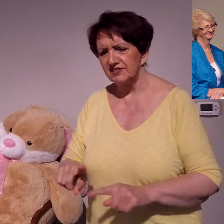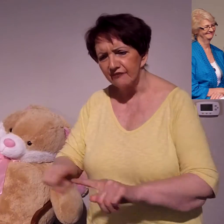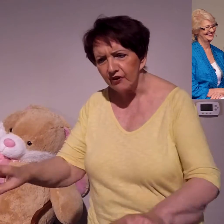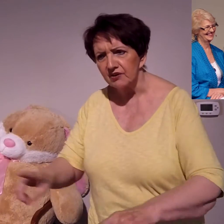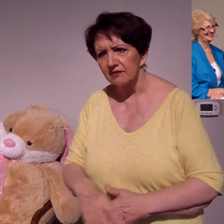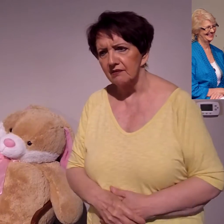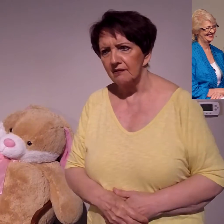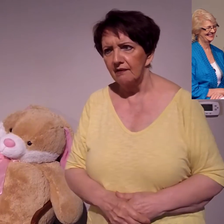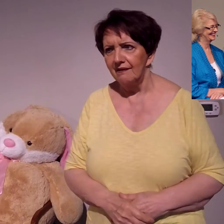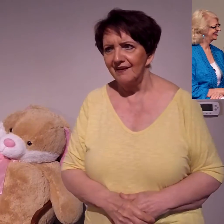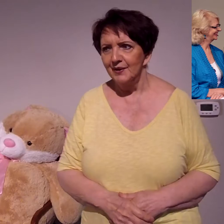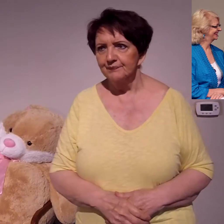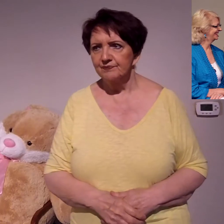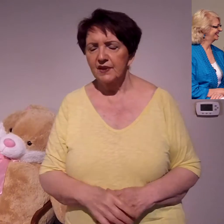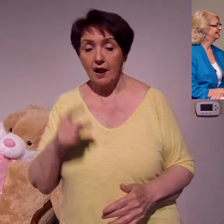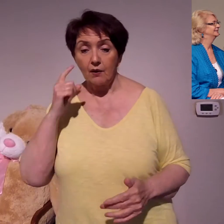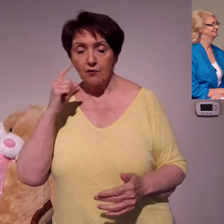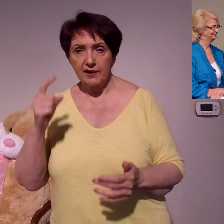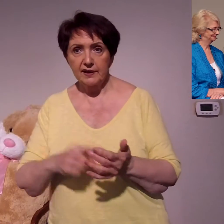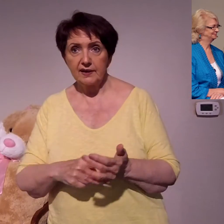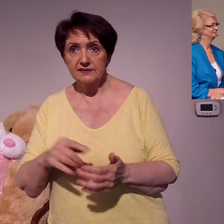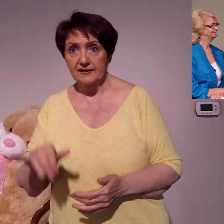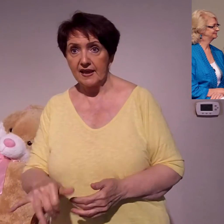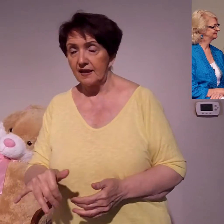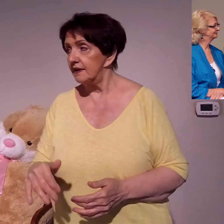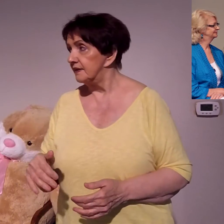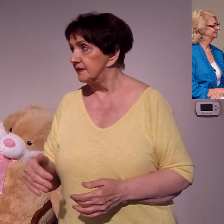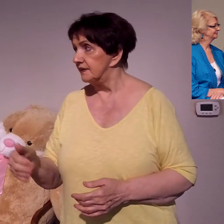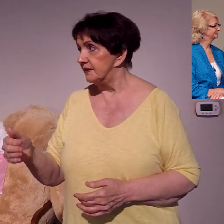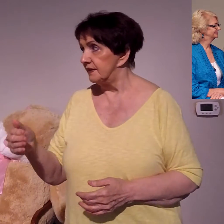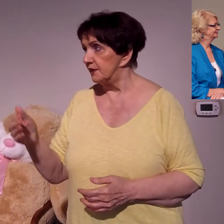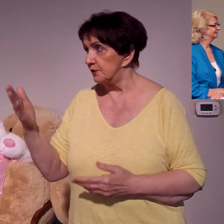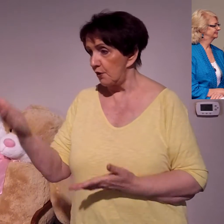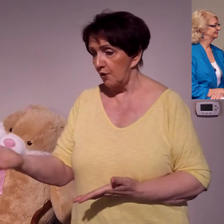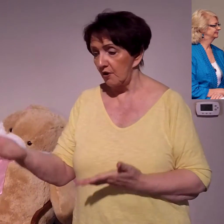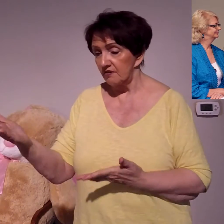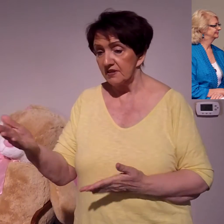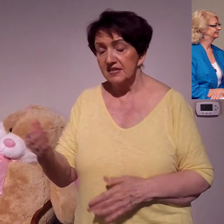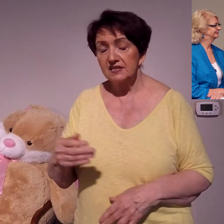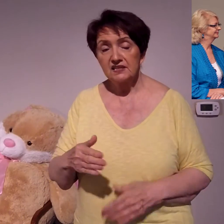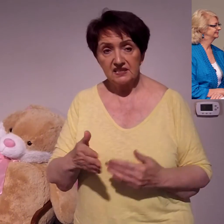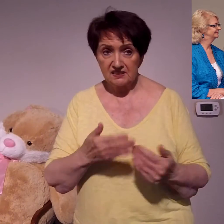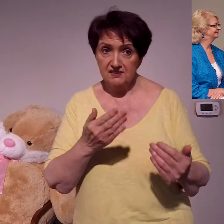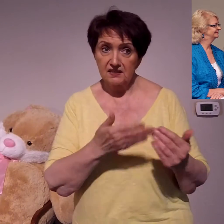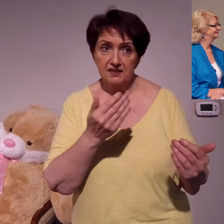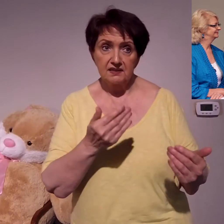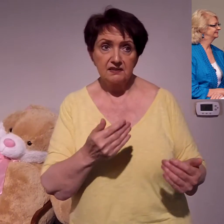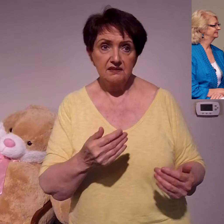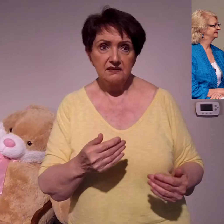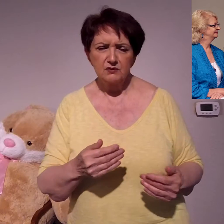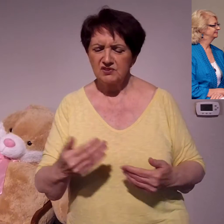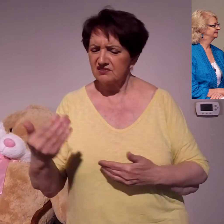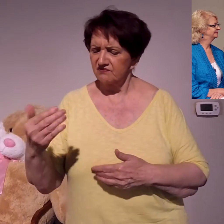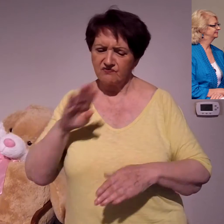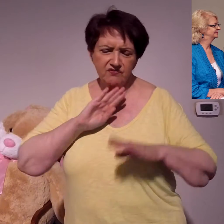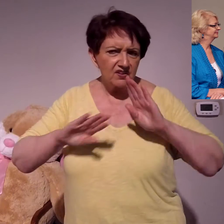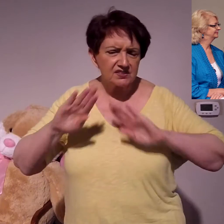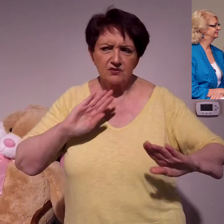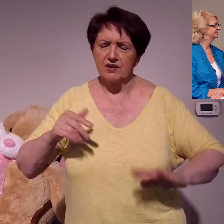And I could recognize that in her easily, because it, would just aggravate the you-know-what out of